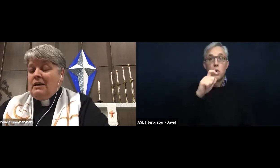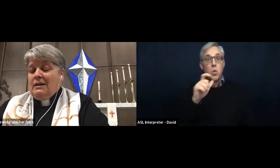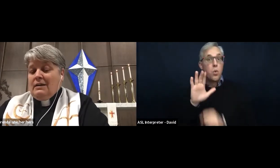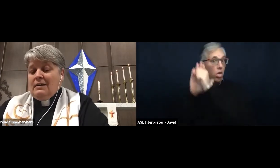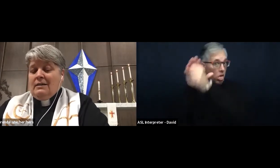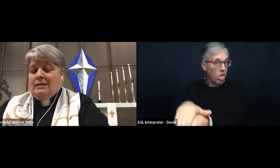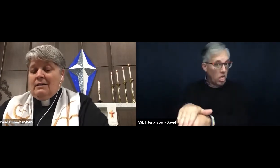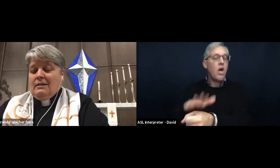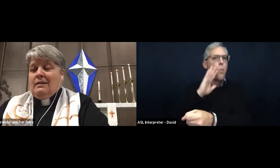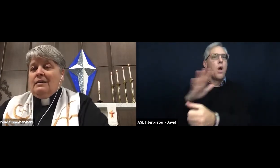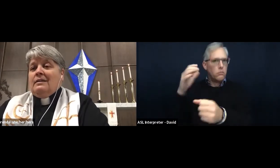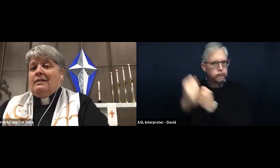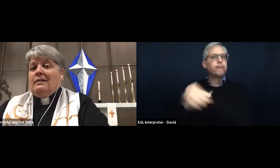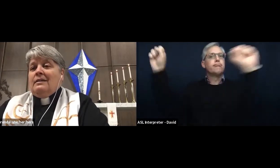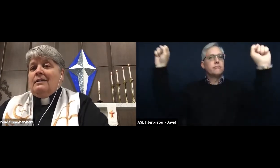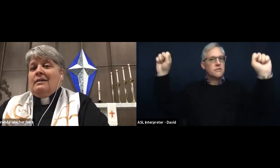free.